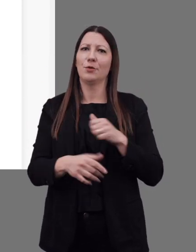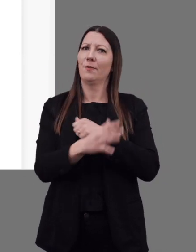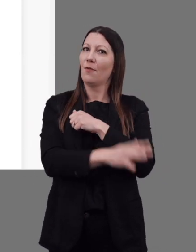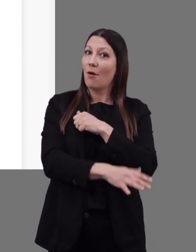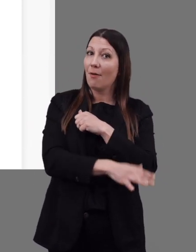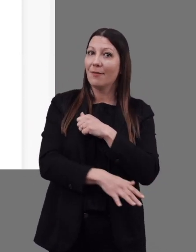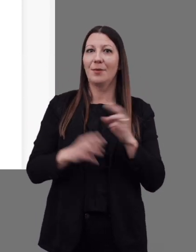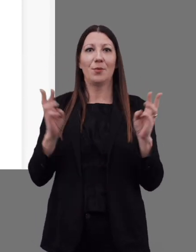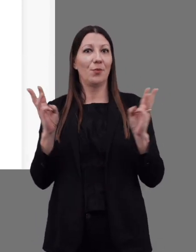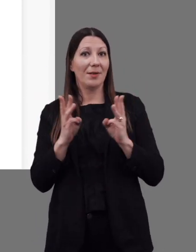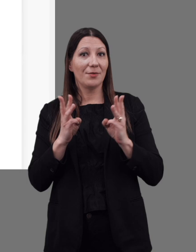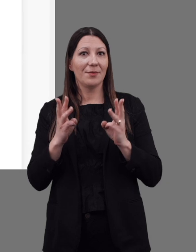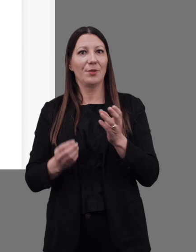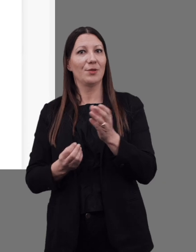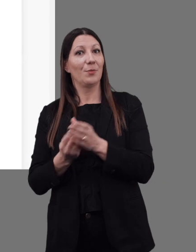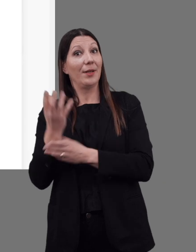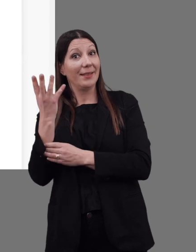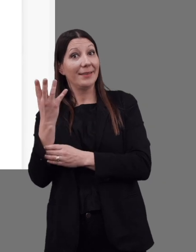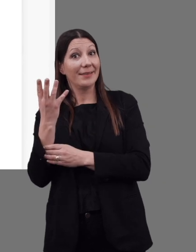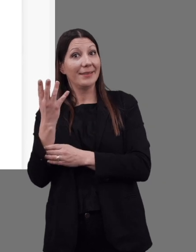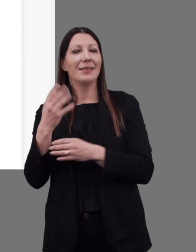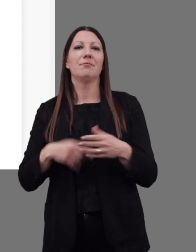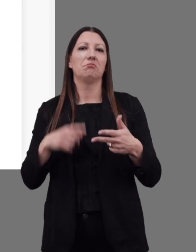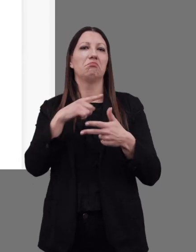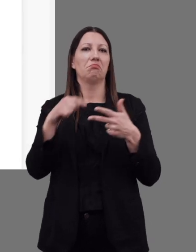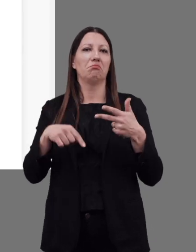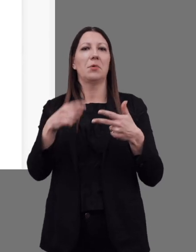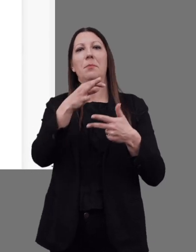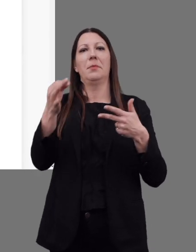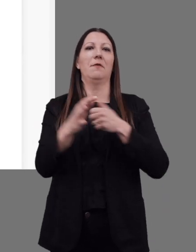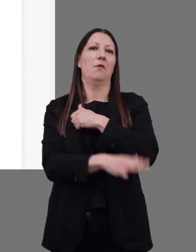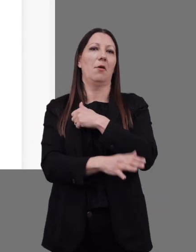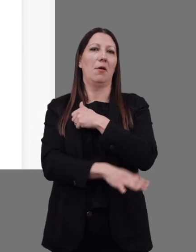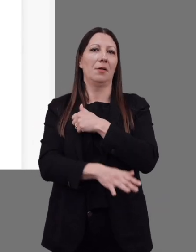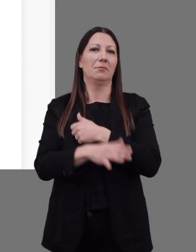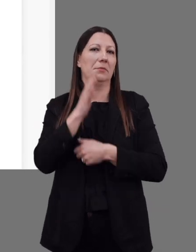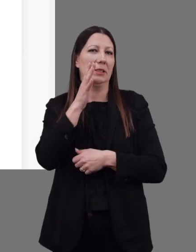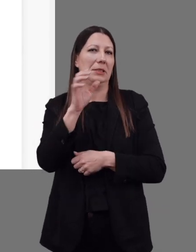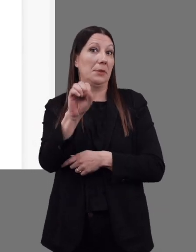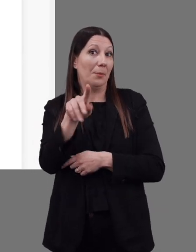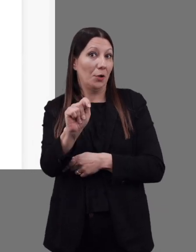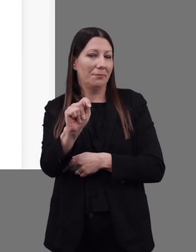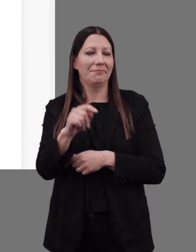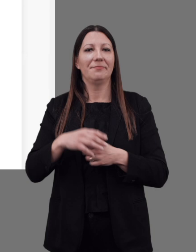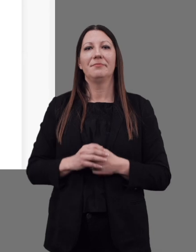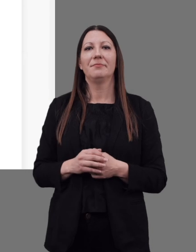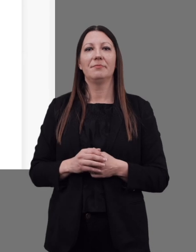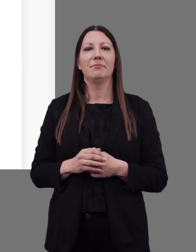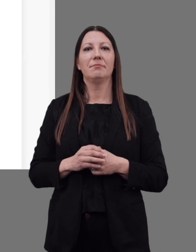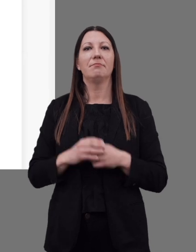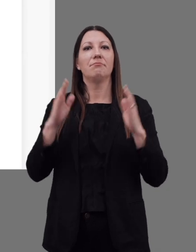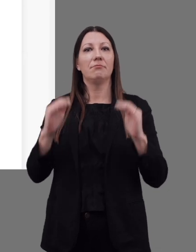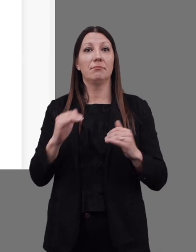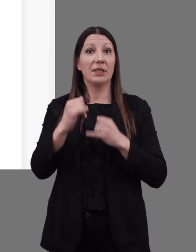winter, and spring term. So fall, beginning in September, we'll just select that today. And then, are you an